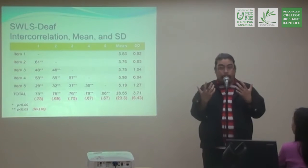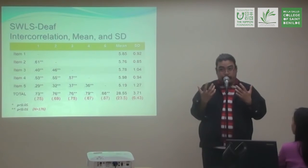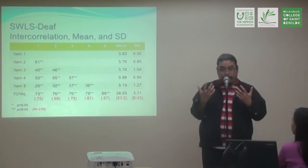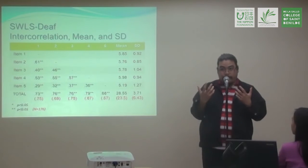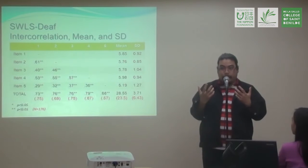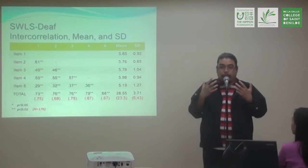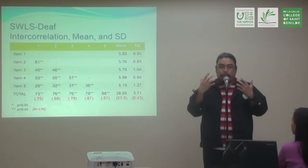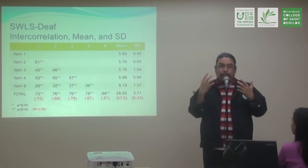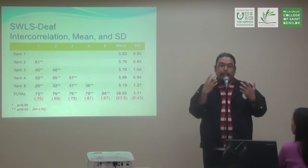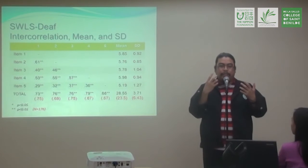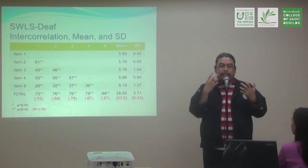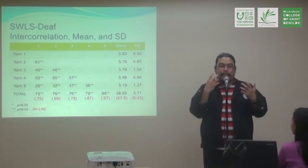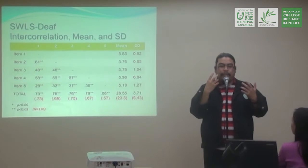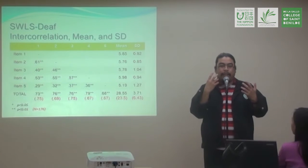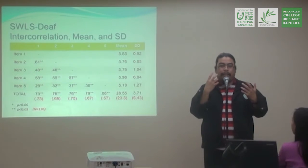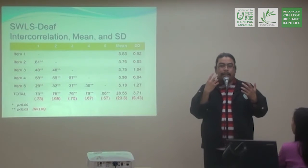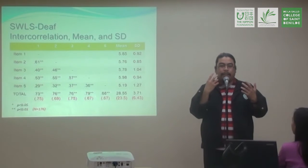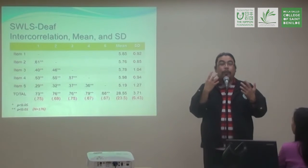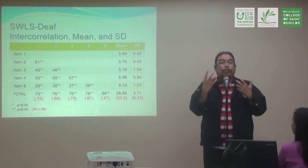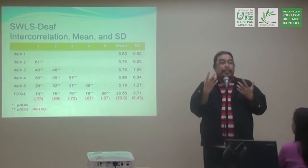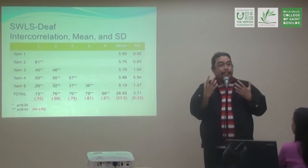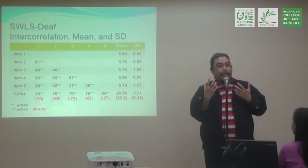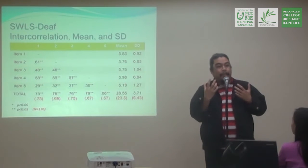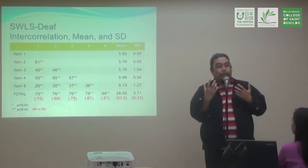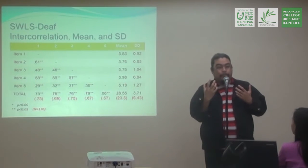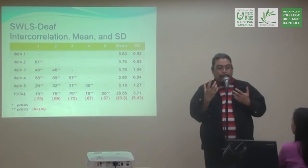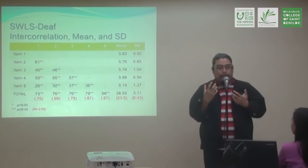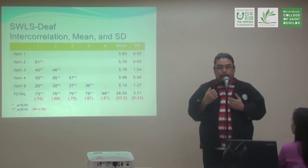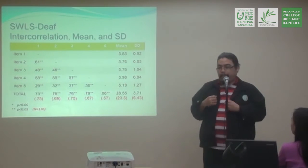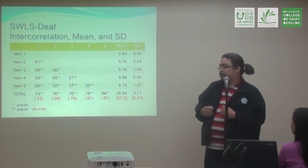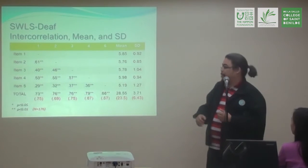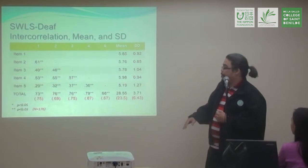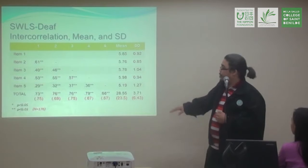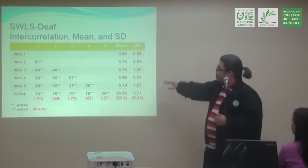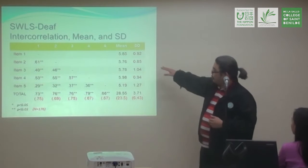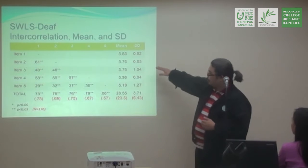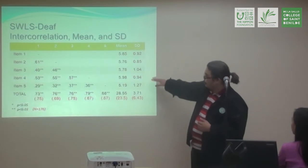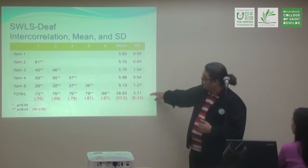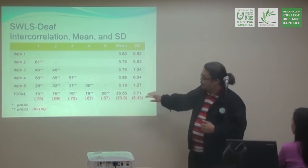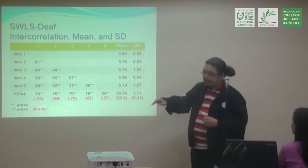different from one another. So it's like a kind of a good indicator on my part.